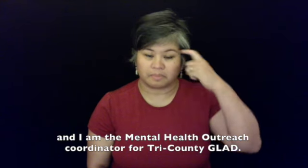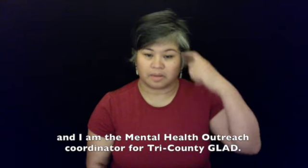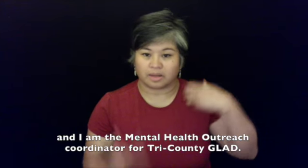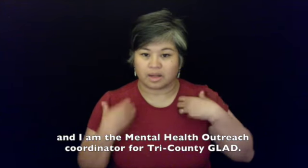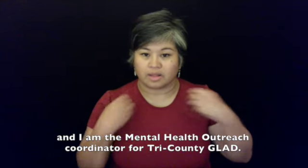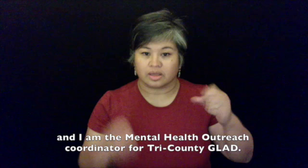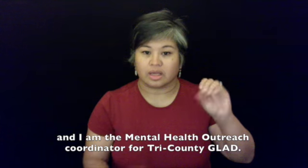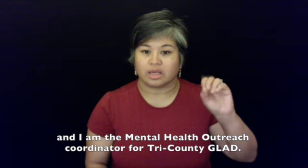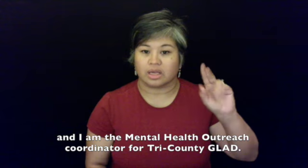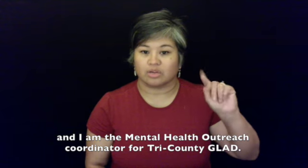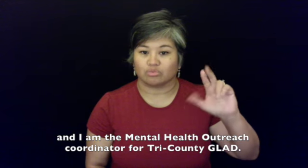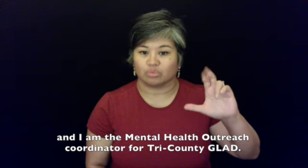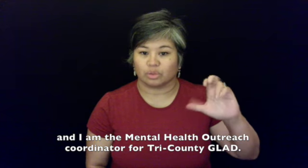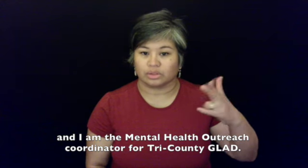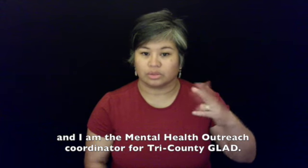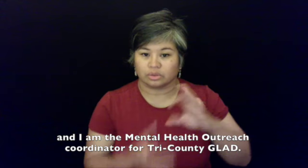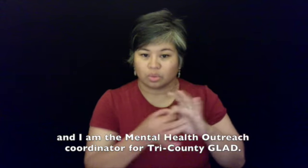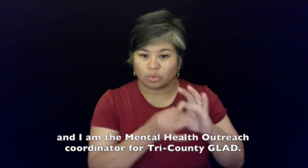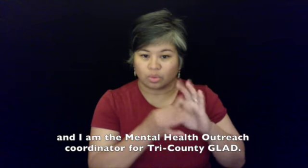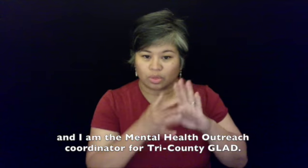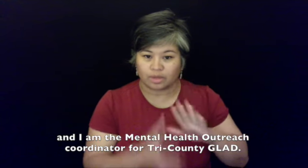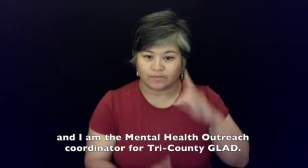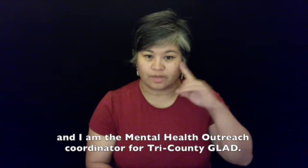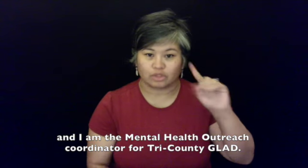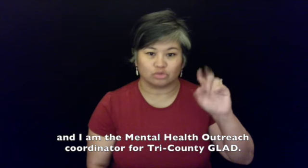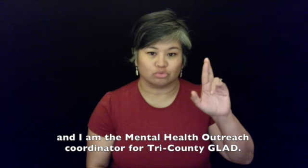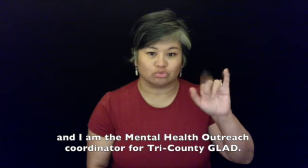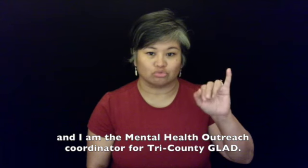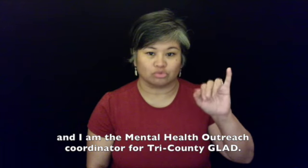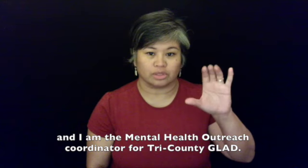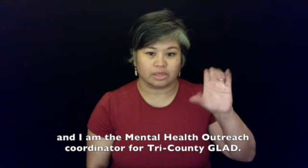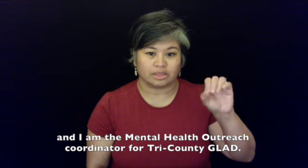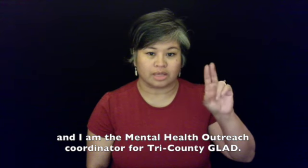and I am your mental health outreach coordinator for Tri-County GLAAD.